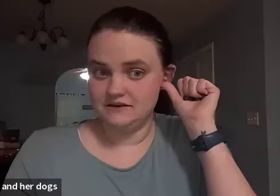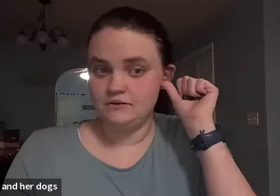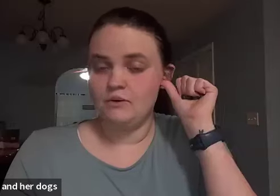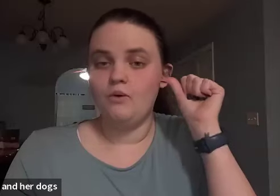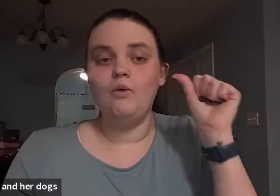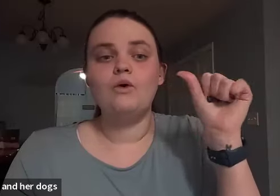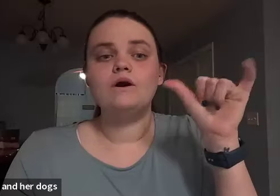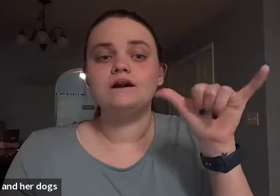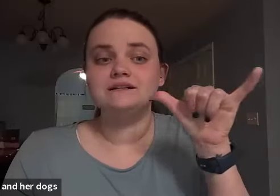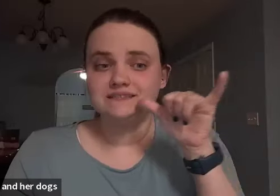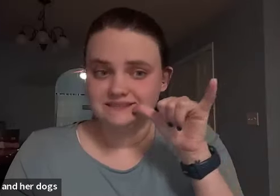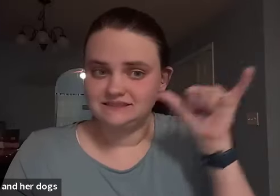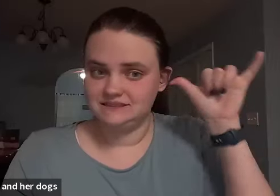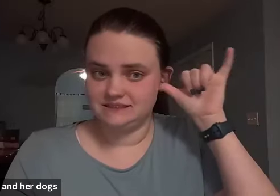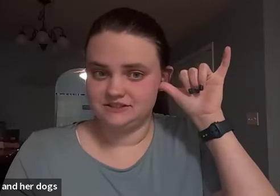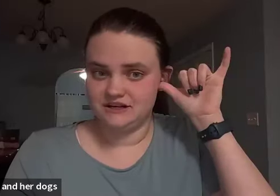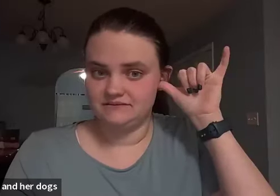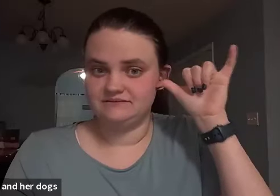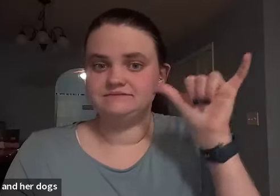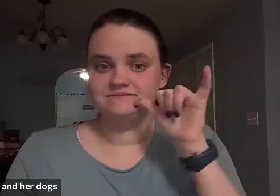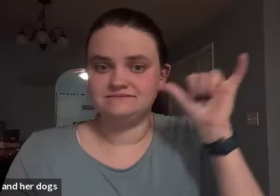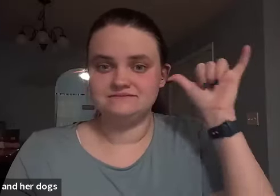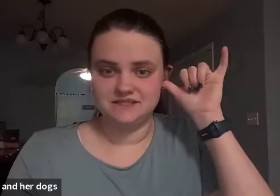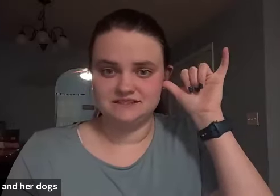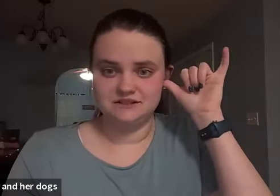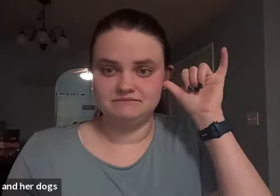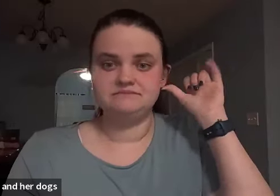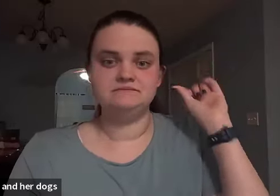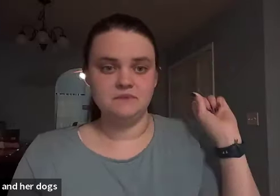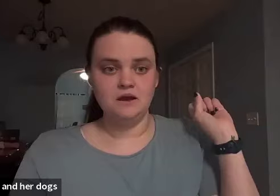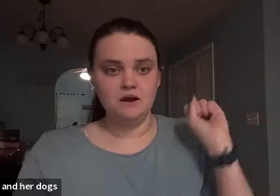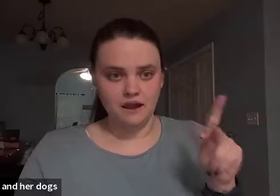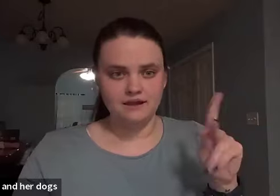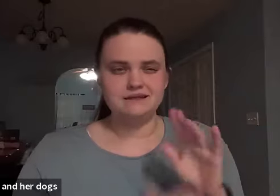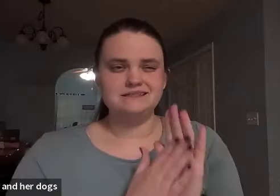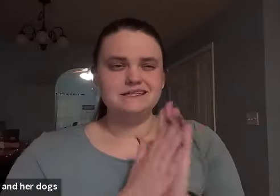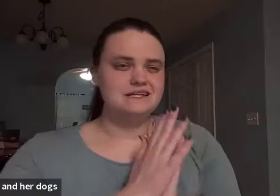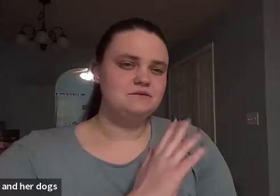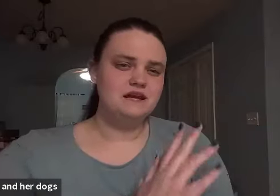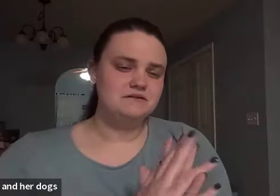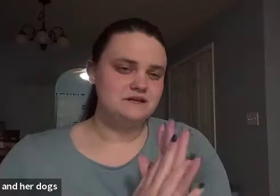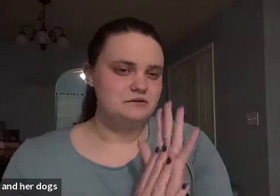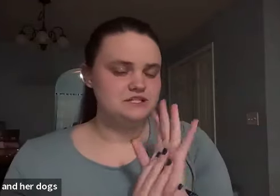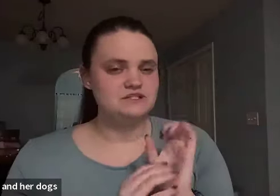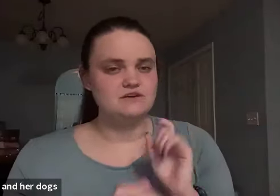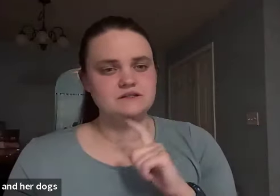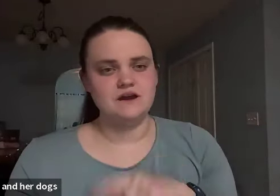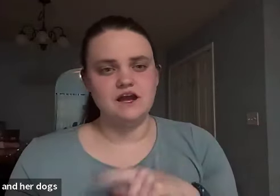yesterday, or yesterday, yesterday. Okay, does anyone have any questions on